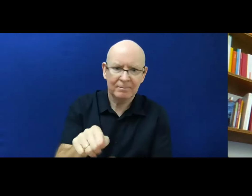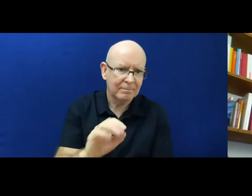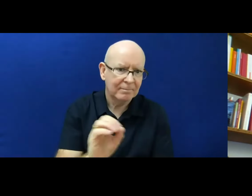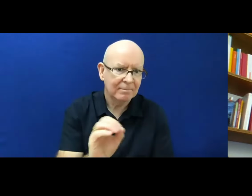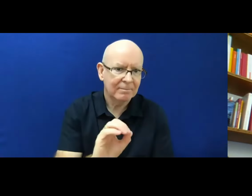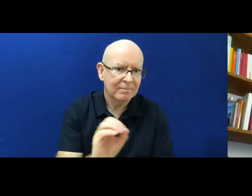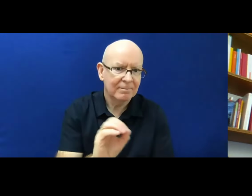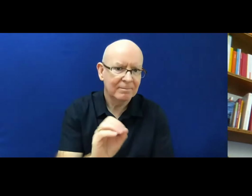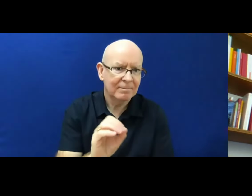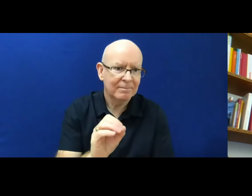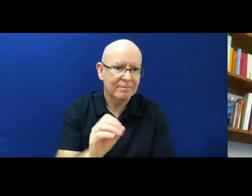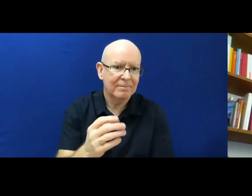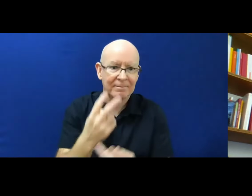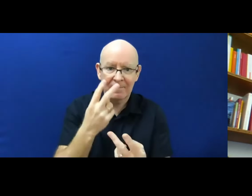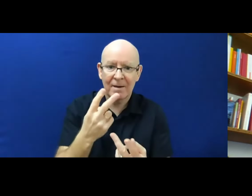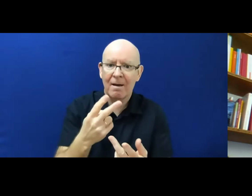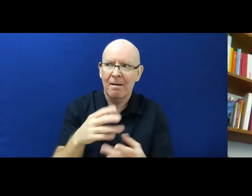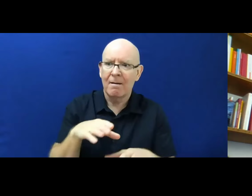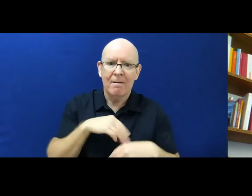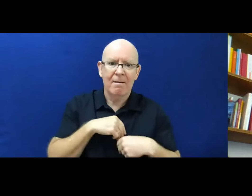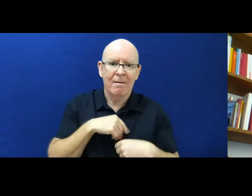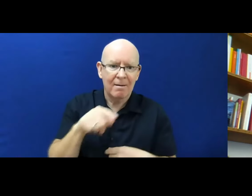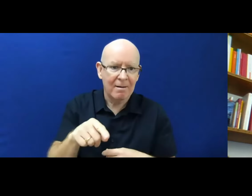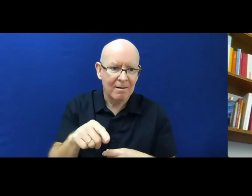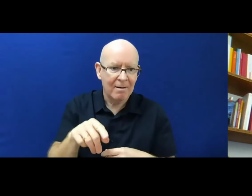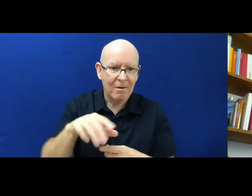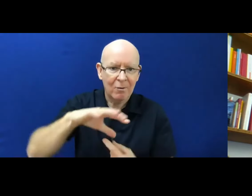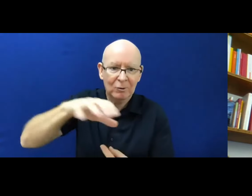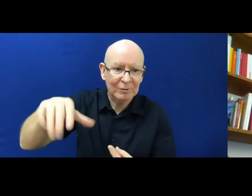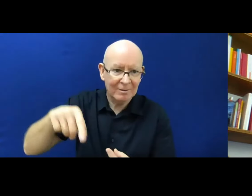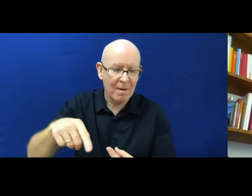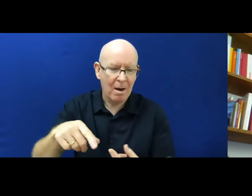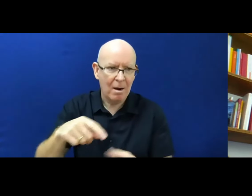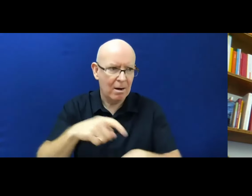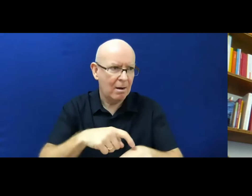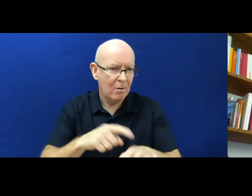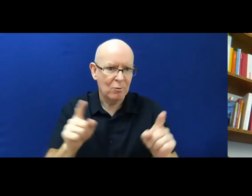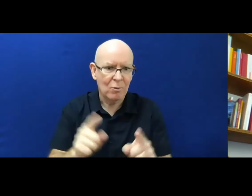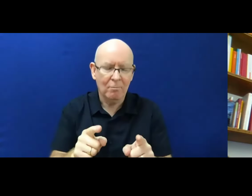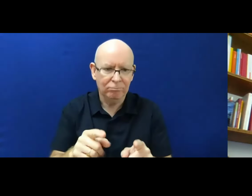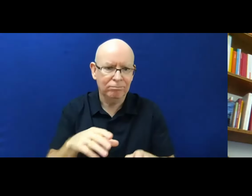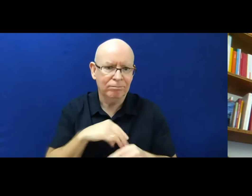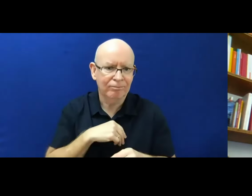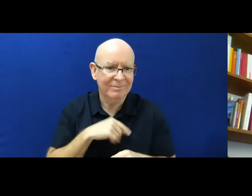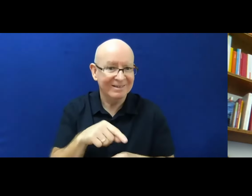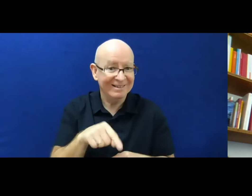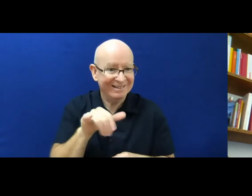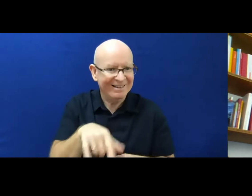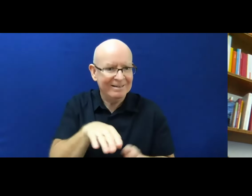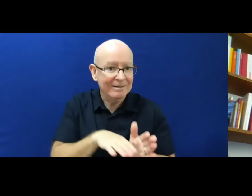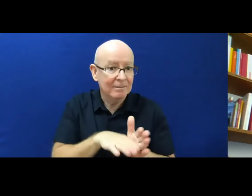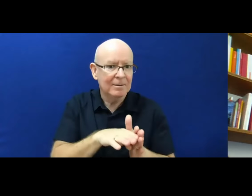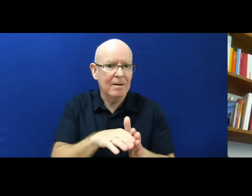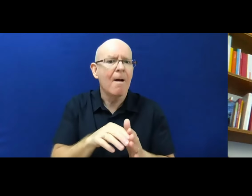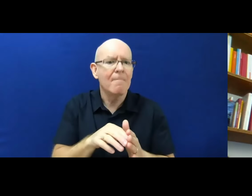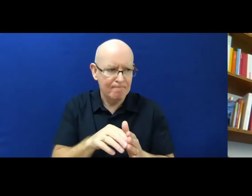to, and they have to prove, they have to give evidence to the committee, not only to the committee, also to the